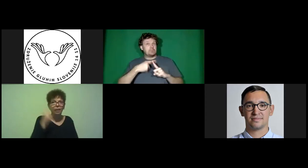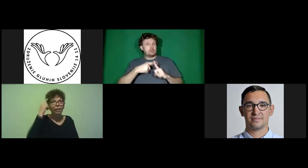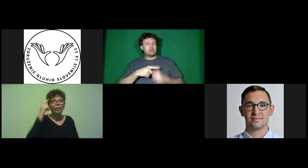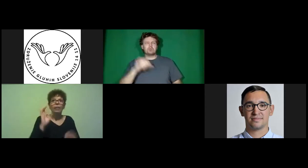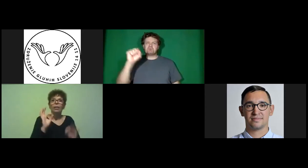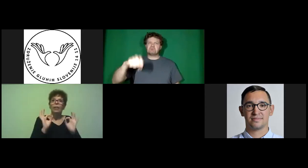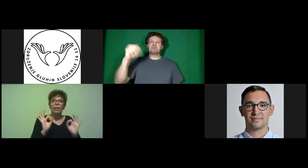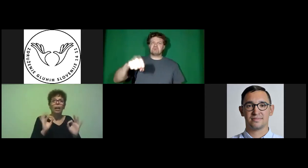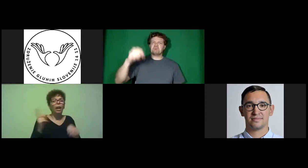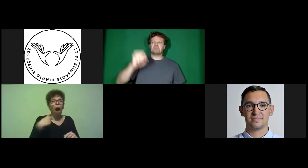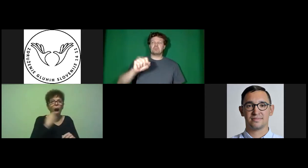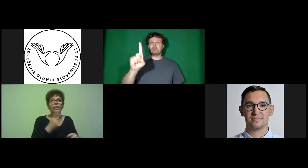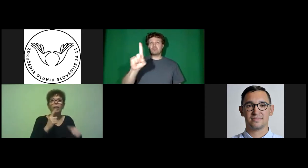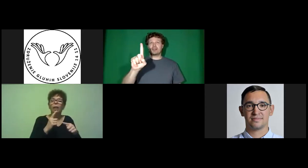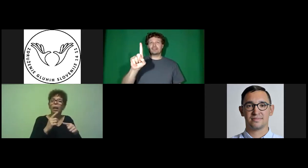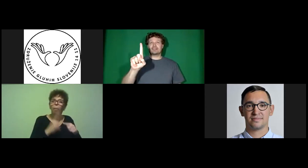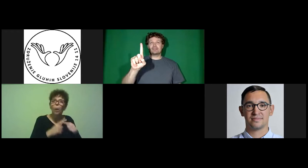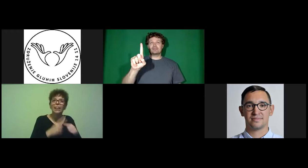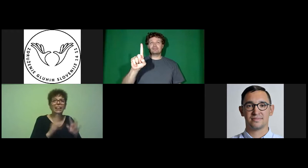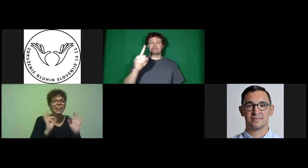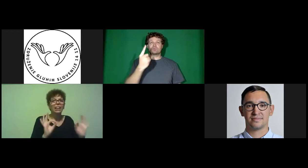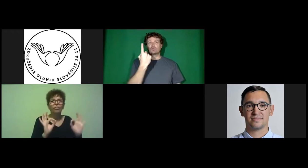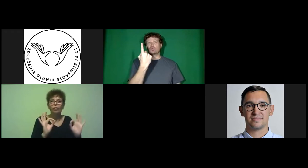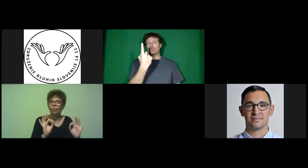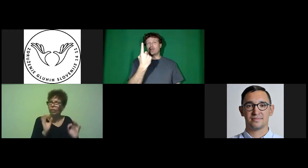show what deaf people can do.